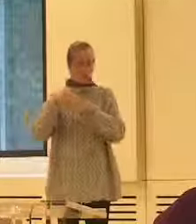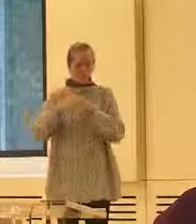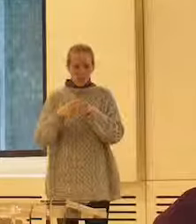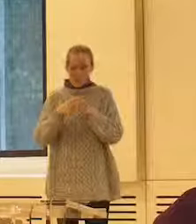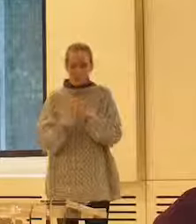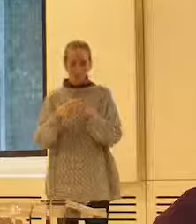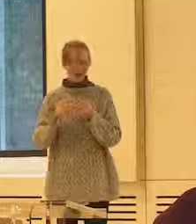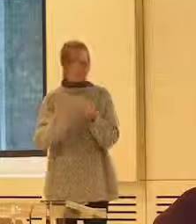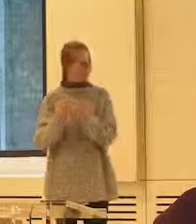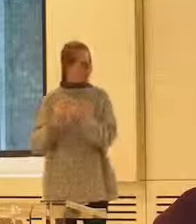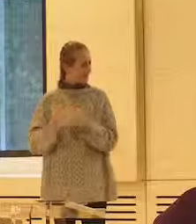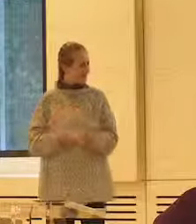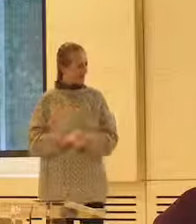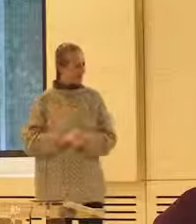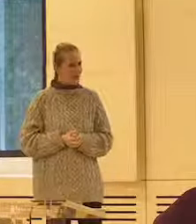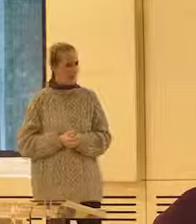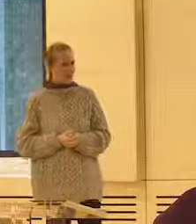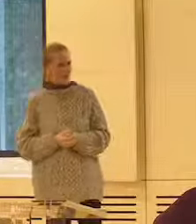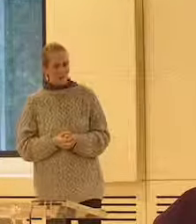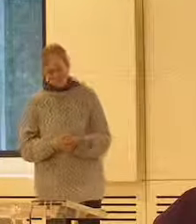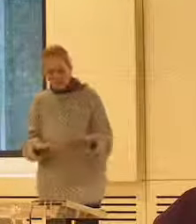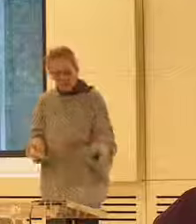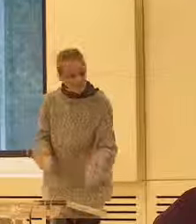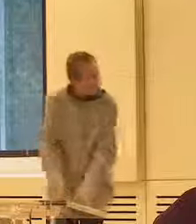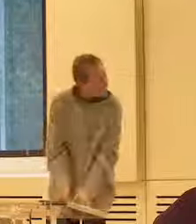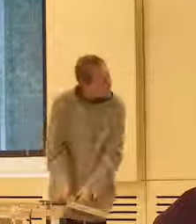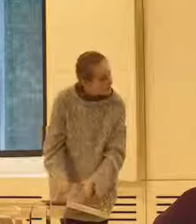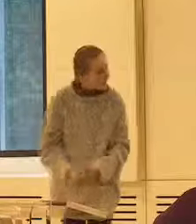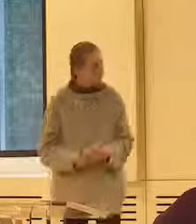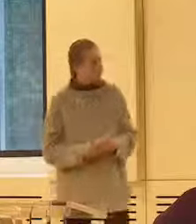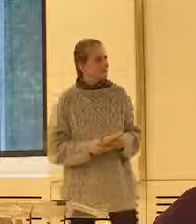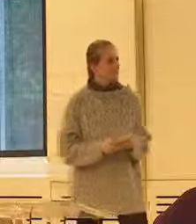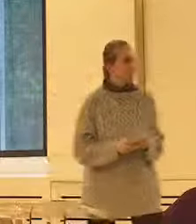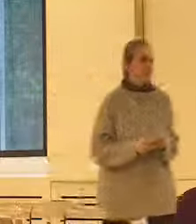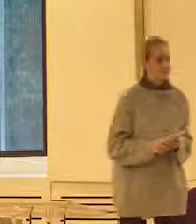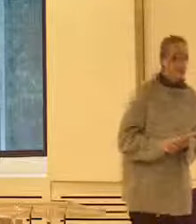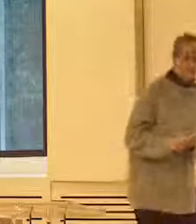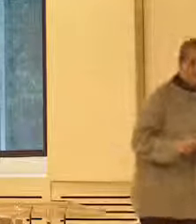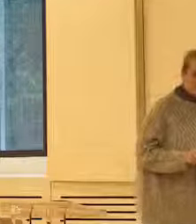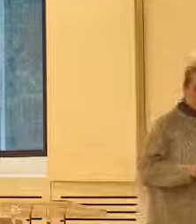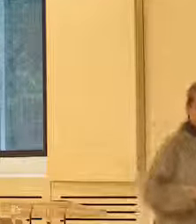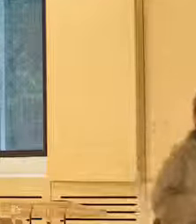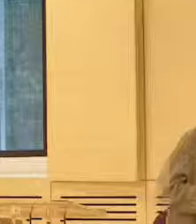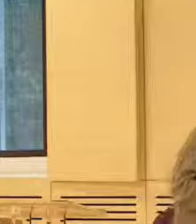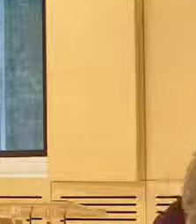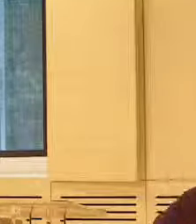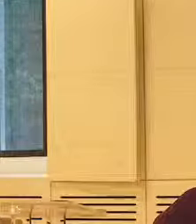useful in becoming almost a tool for information on these sensitive issues?